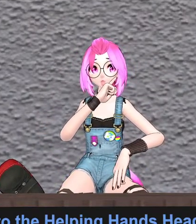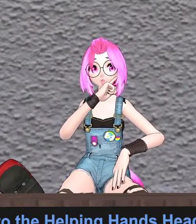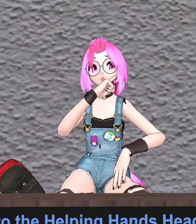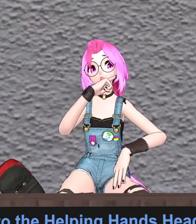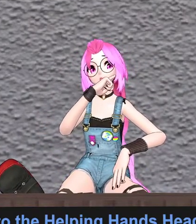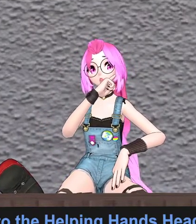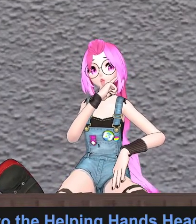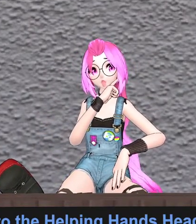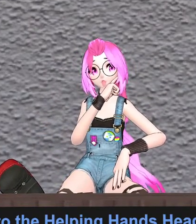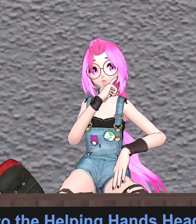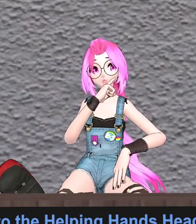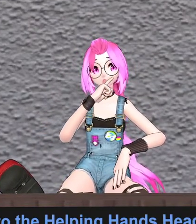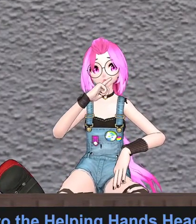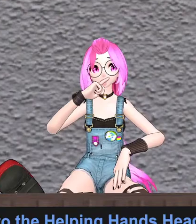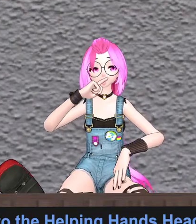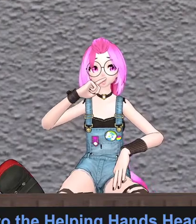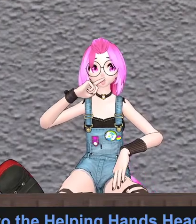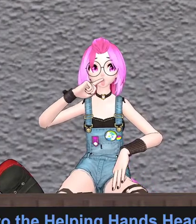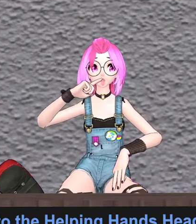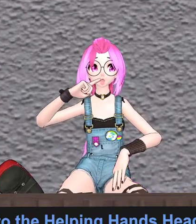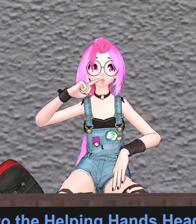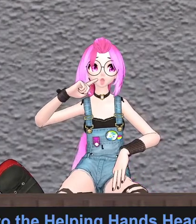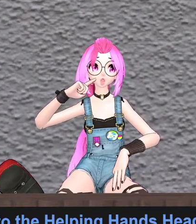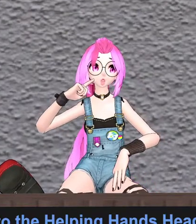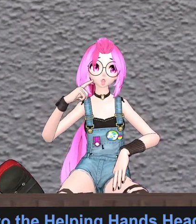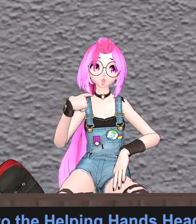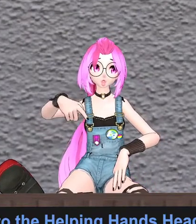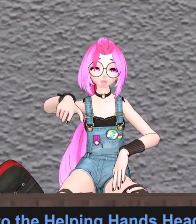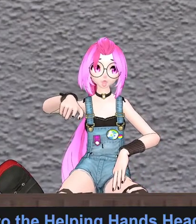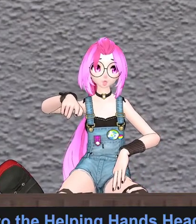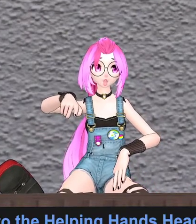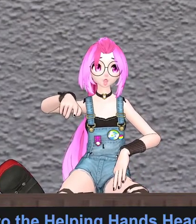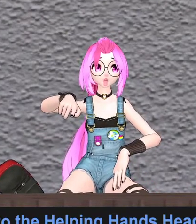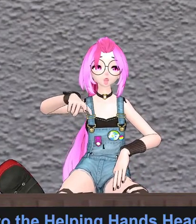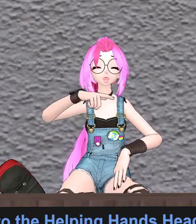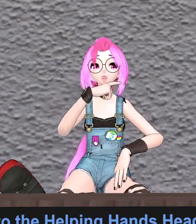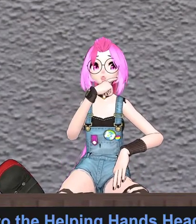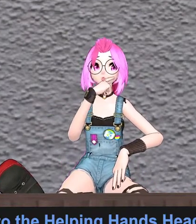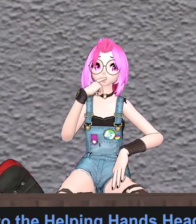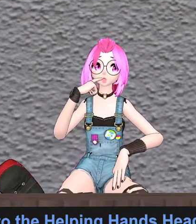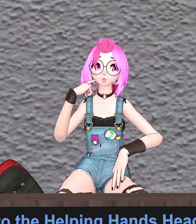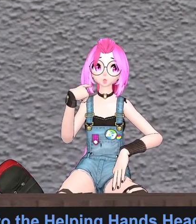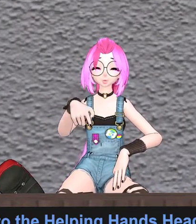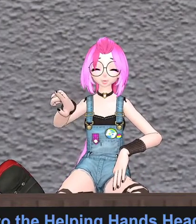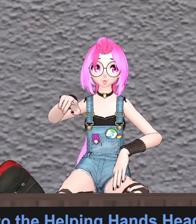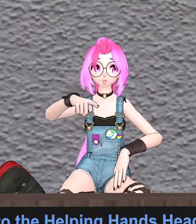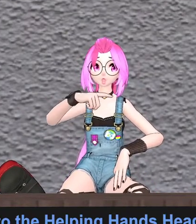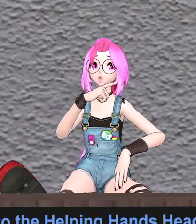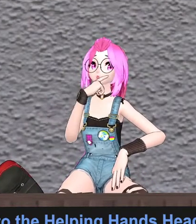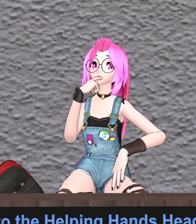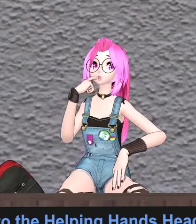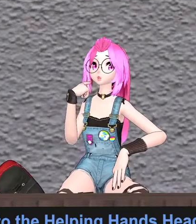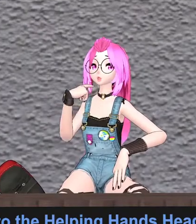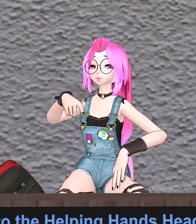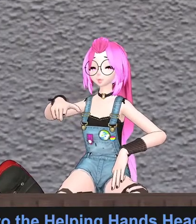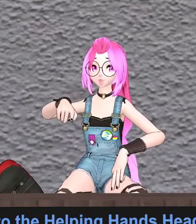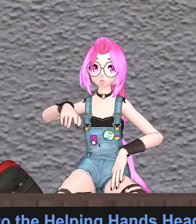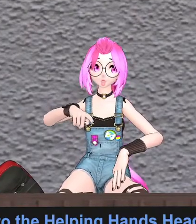have right by your cheek, you're gonna swipe under your nose and then flick outwards. Russia.